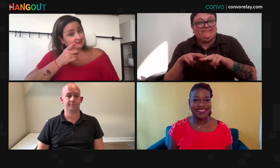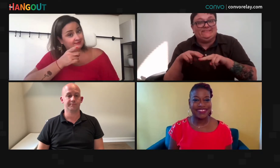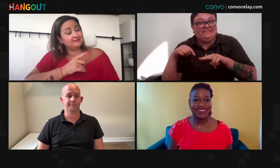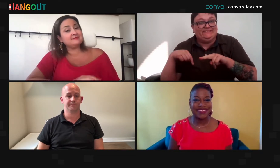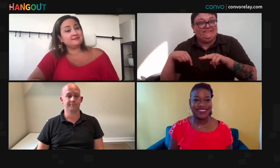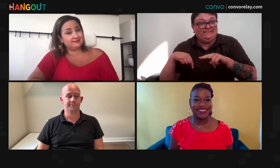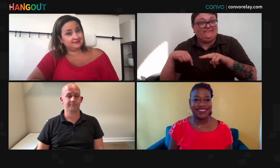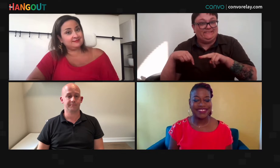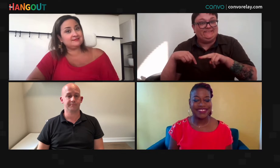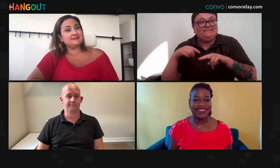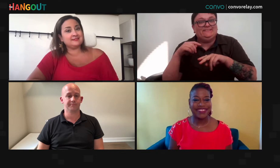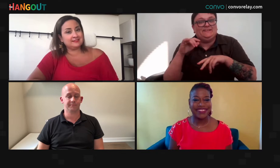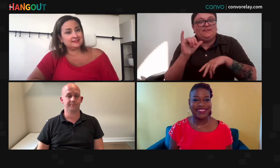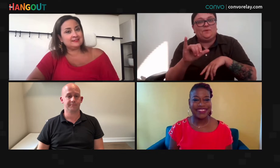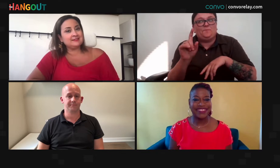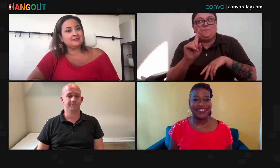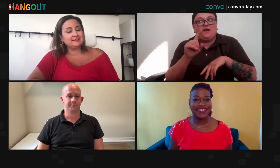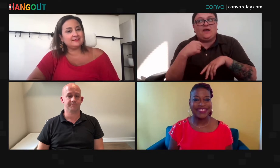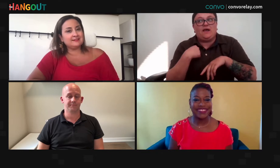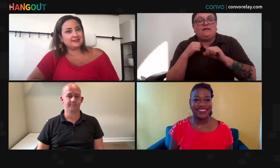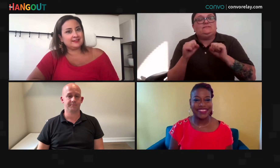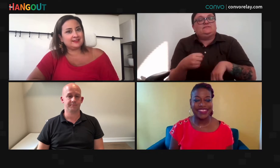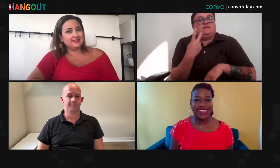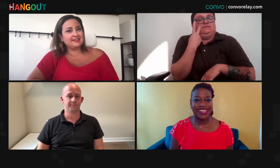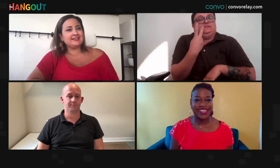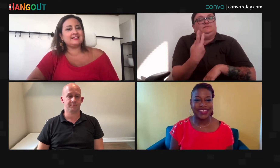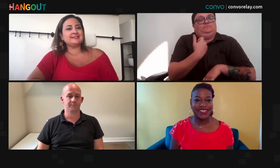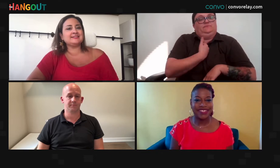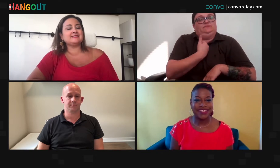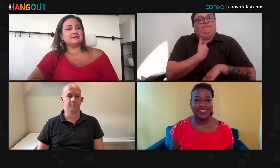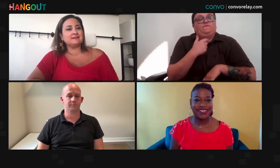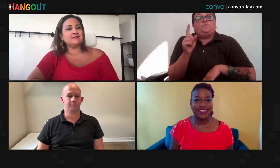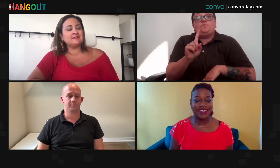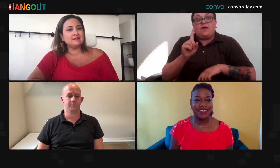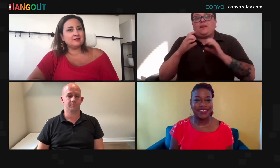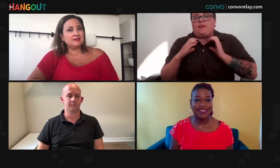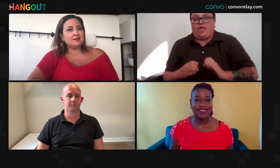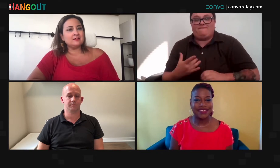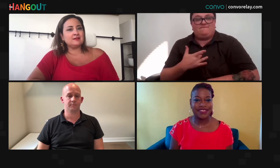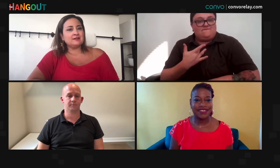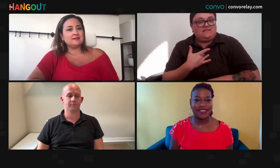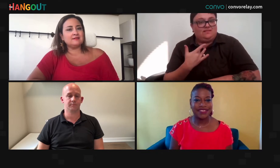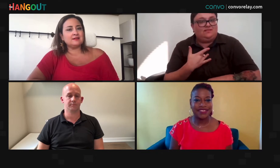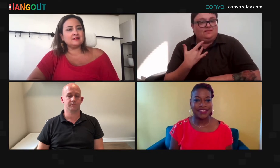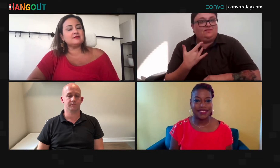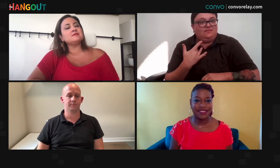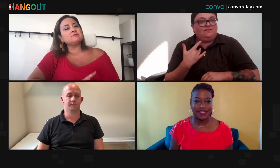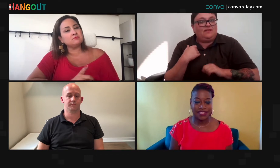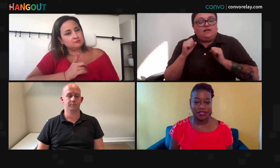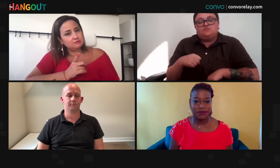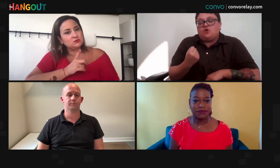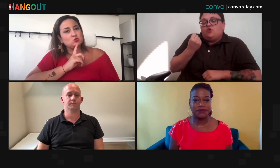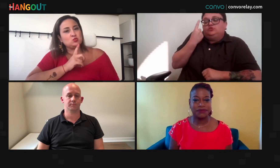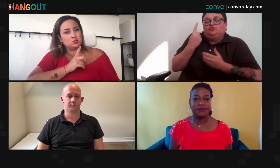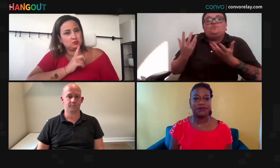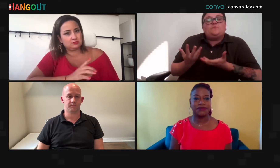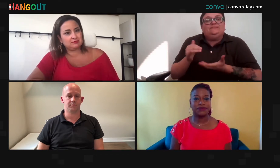and being in the hot seat, that is where I can see what my client is